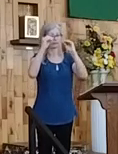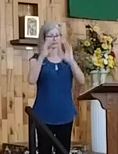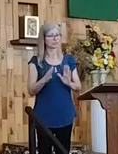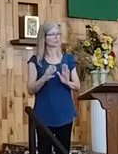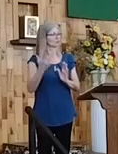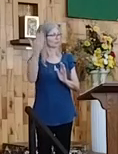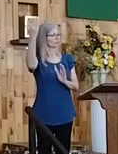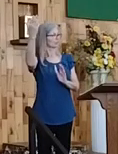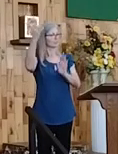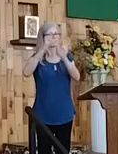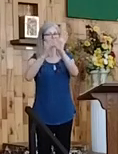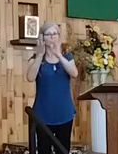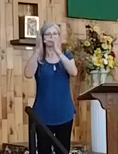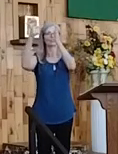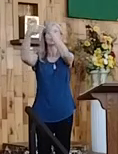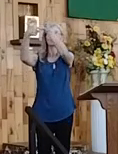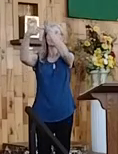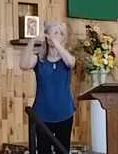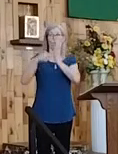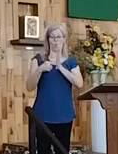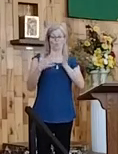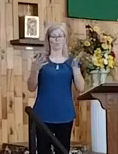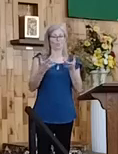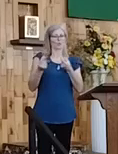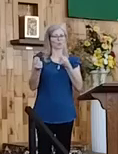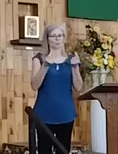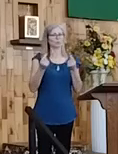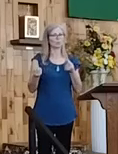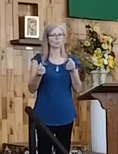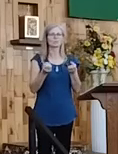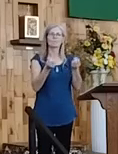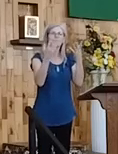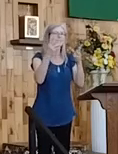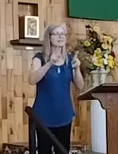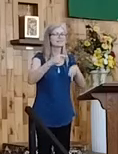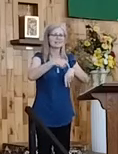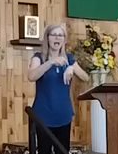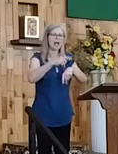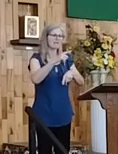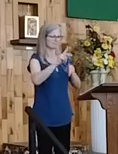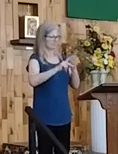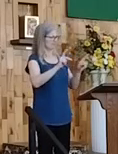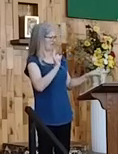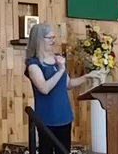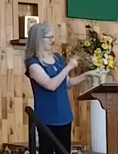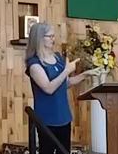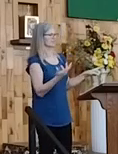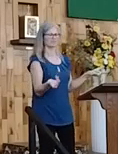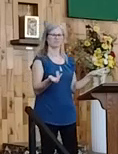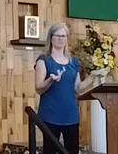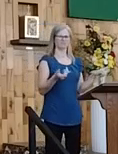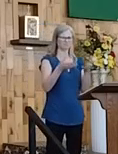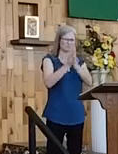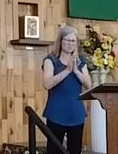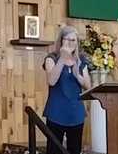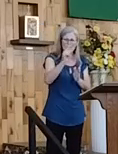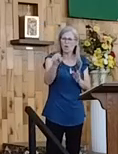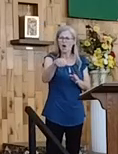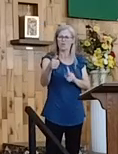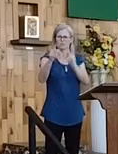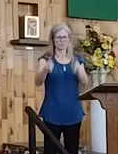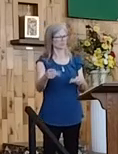Jesus shows us what to do. So many times people ask me, what's the point of praying for someone?